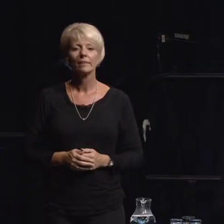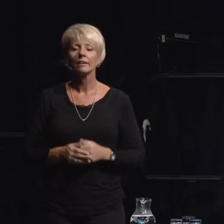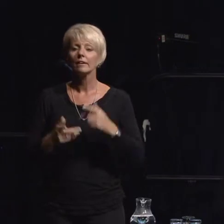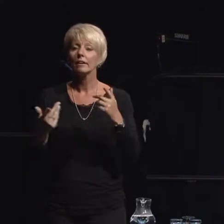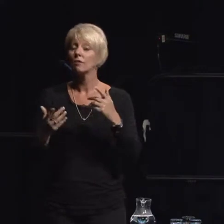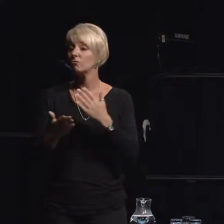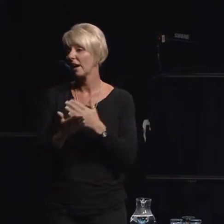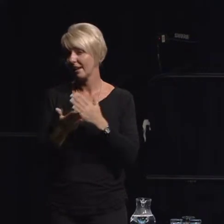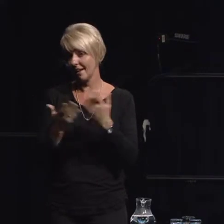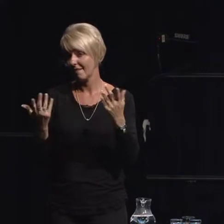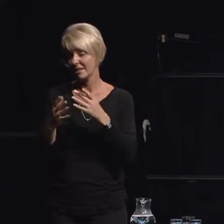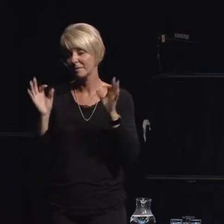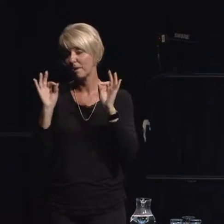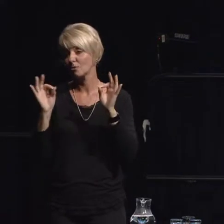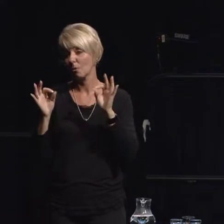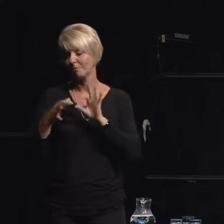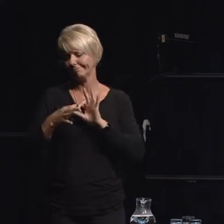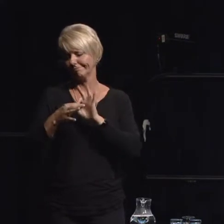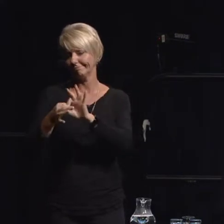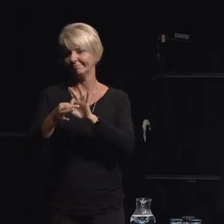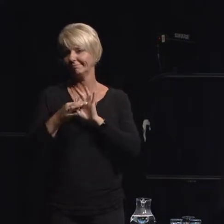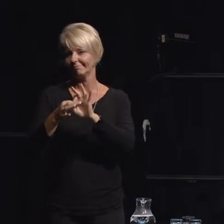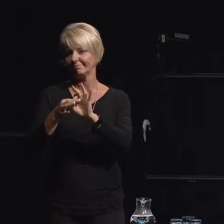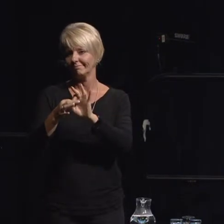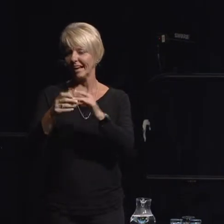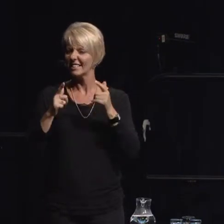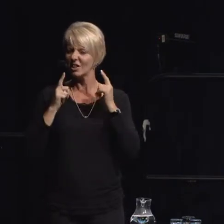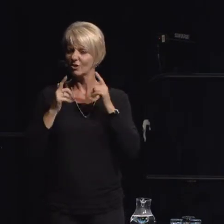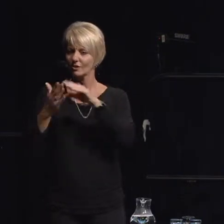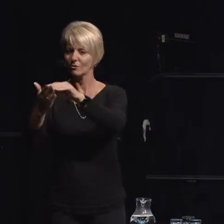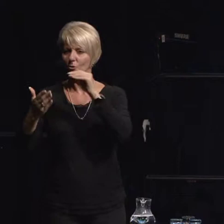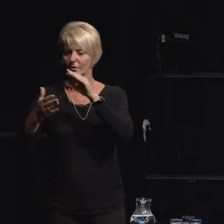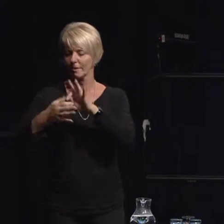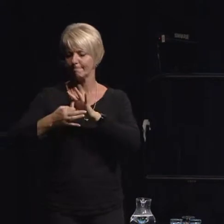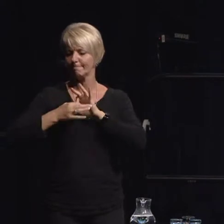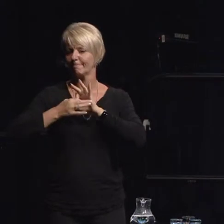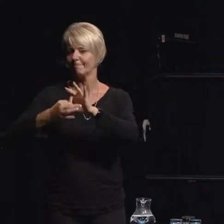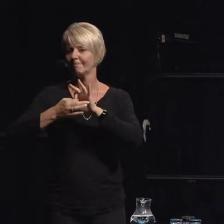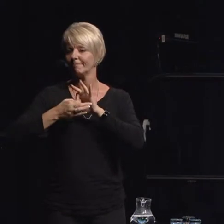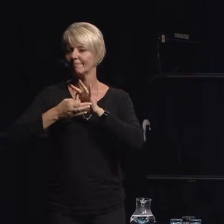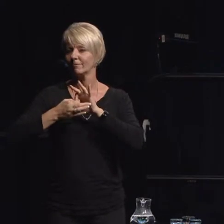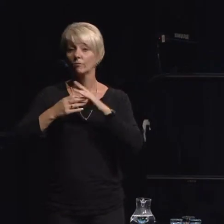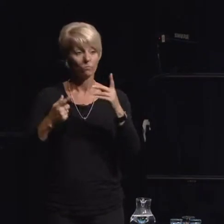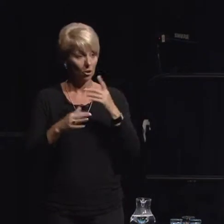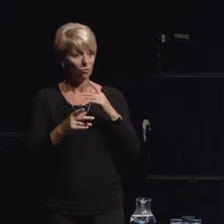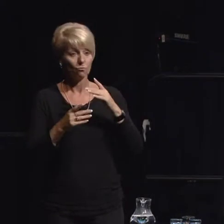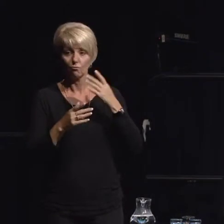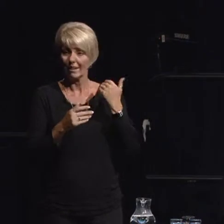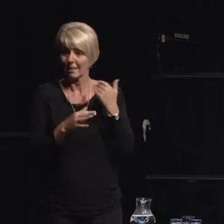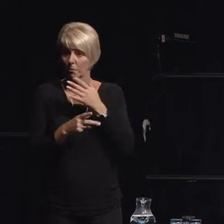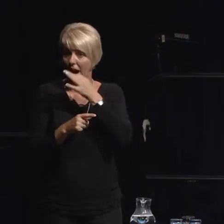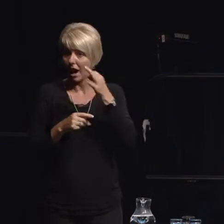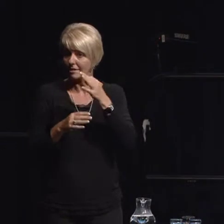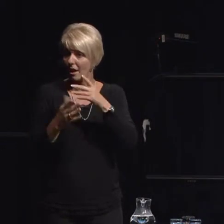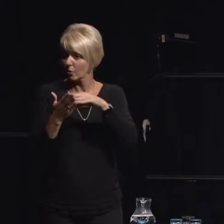There really is a special bond between students and teachers at Southbank Institute. We recently took to campus to ask students what